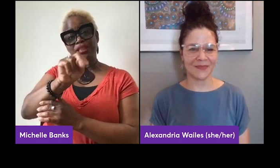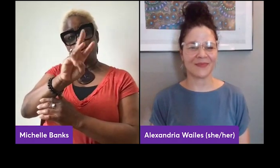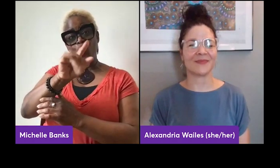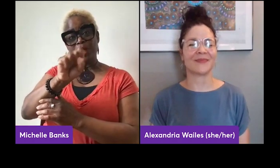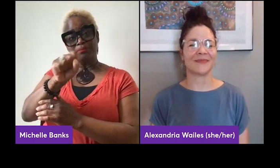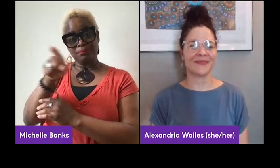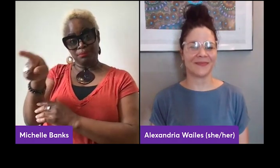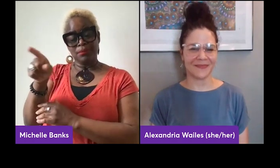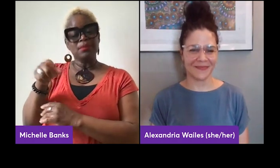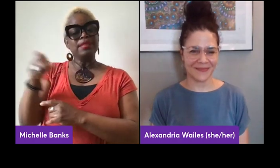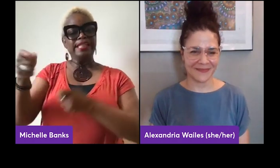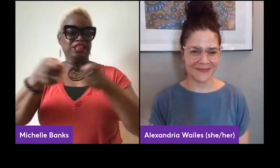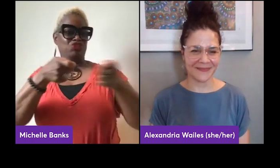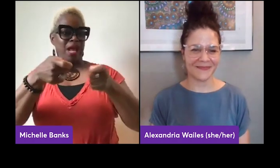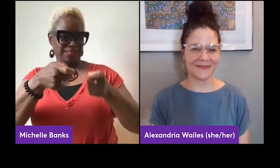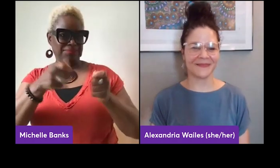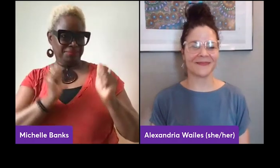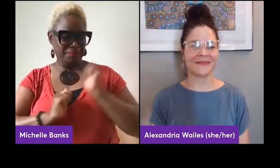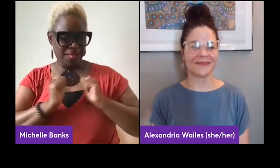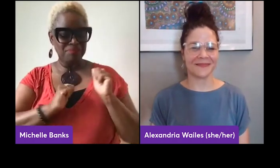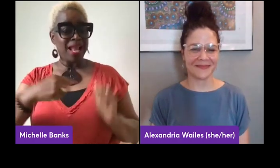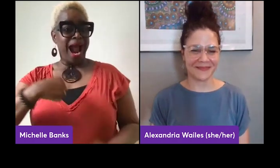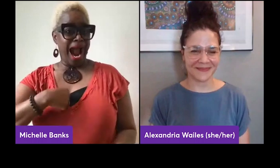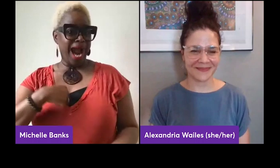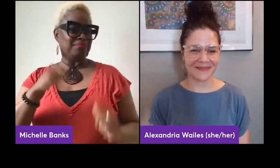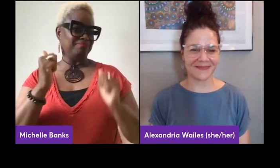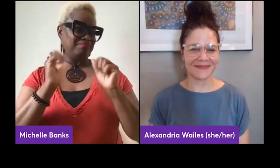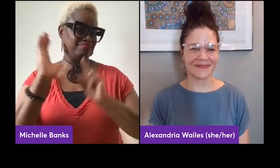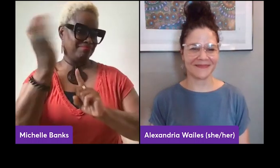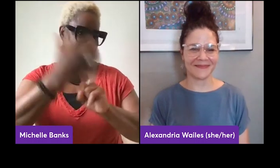I brought in J. Austin Williams to direct.